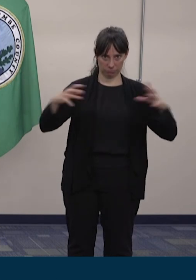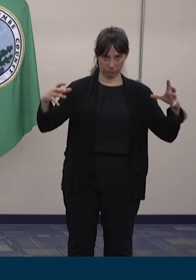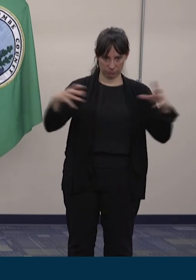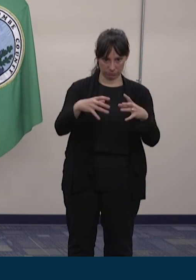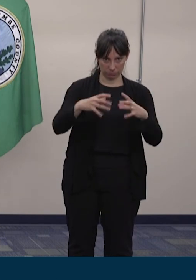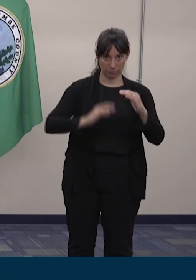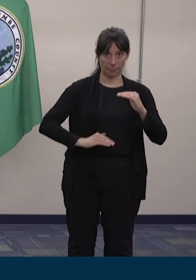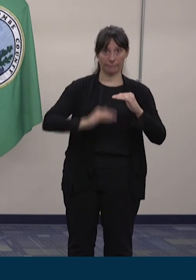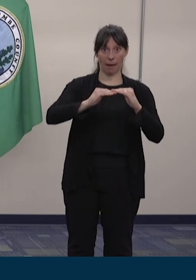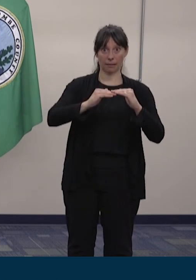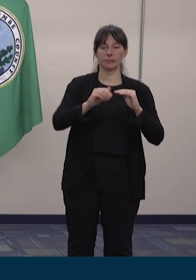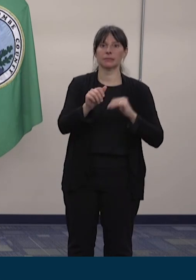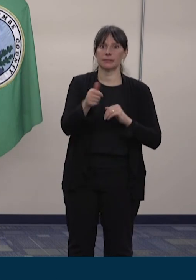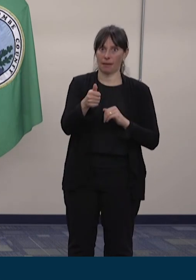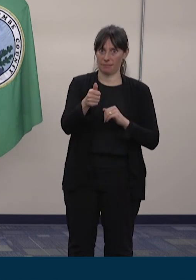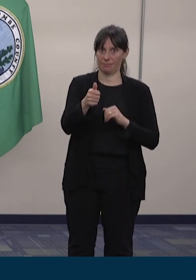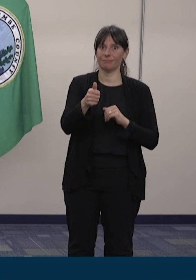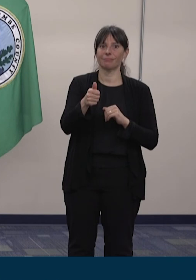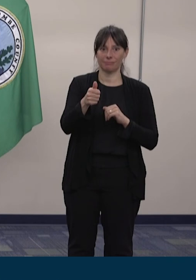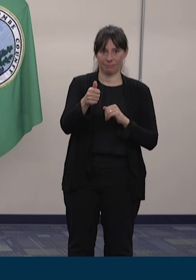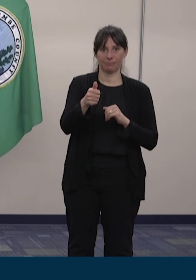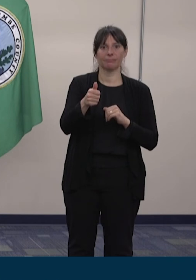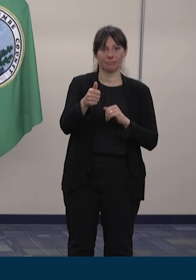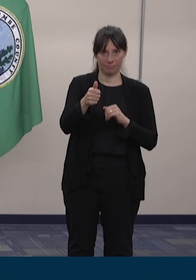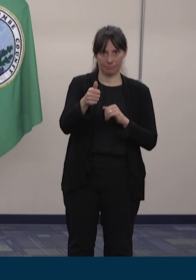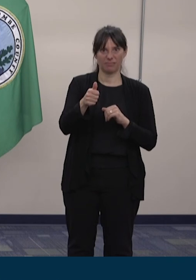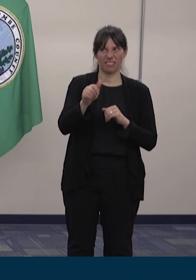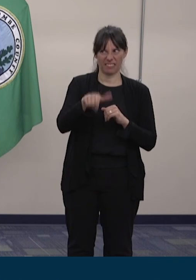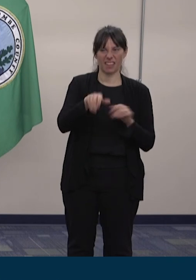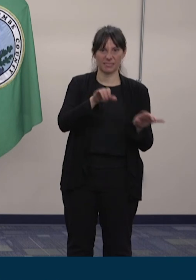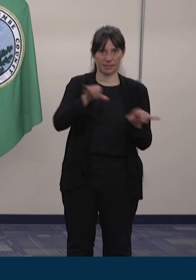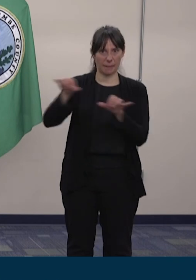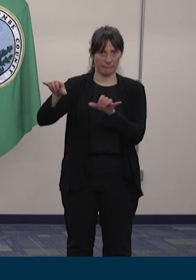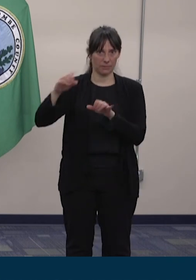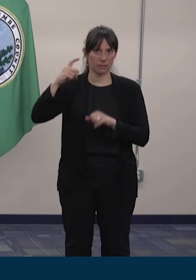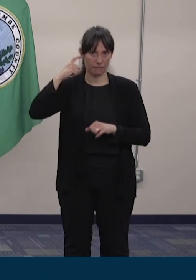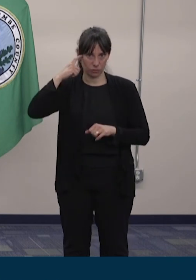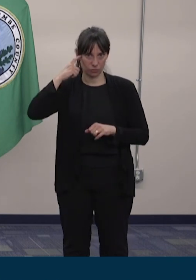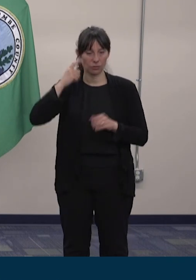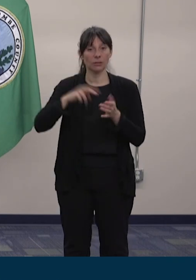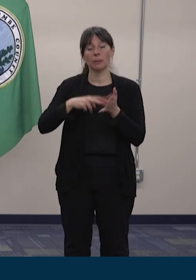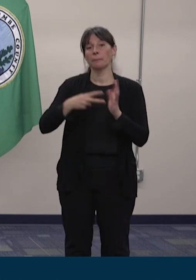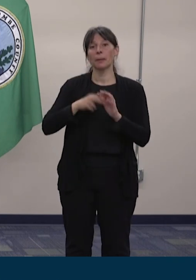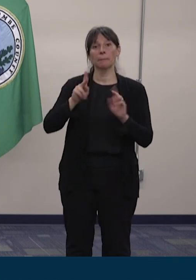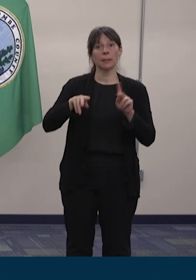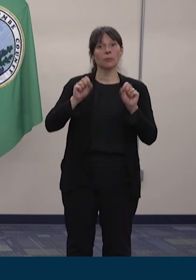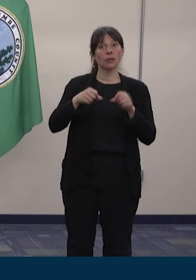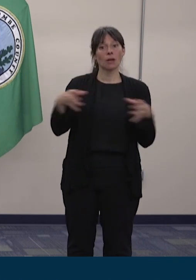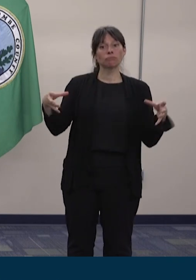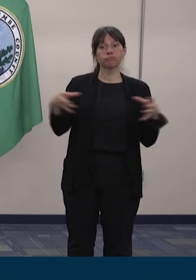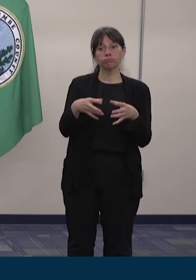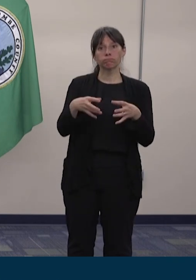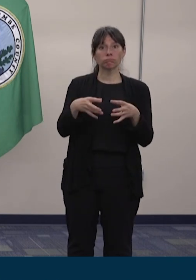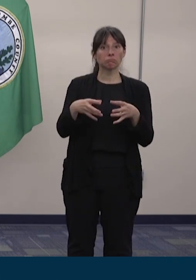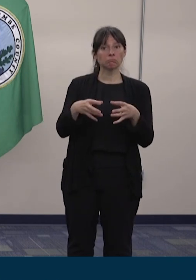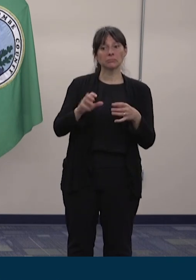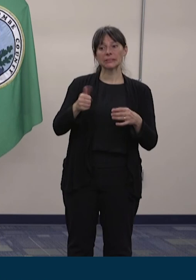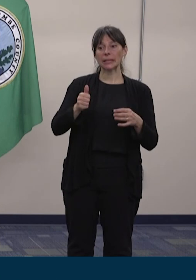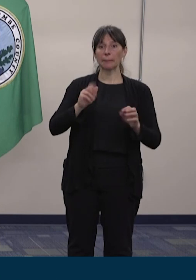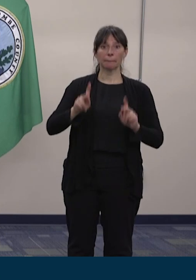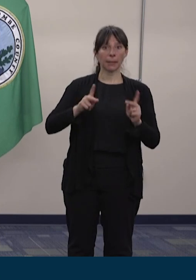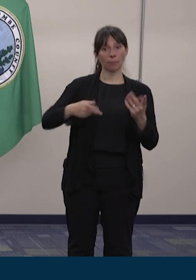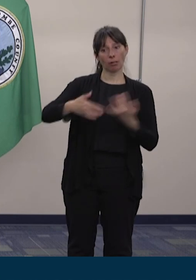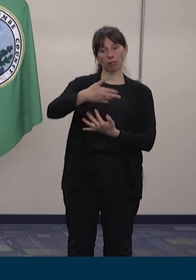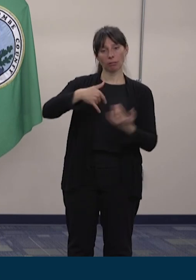of 10 alinearnos people. con las del gobernador de poder This means reunirse that people con can get 10 together personas. in 10 groups of up to personas 10, but must pueden still reunirse, conform